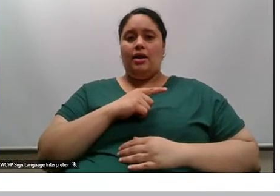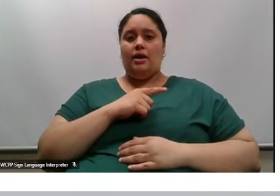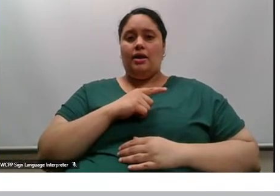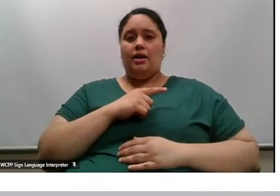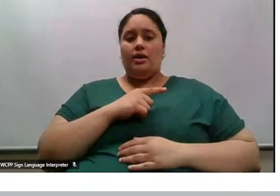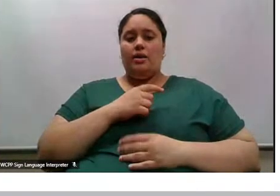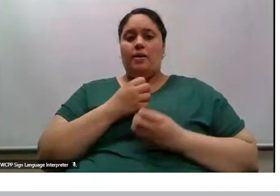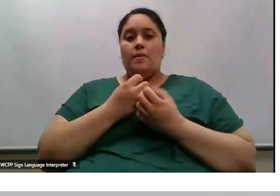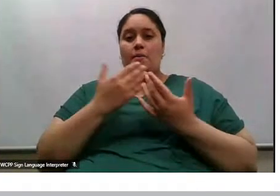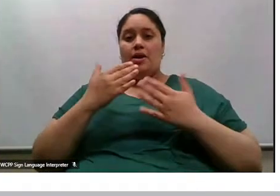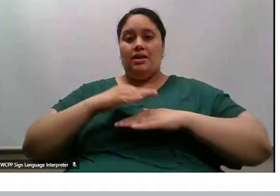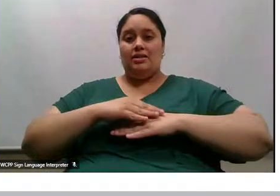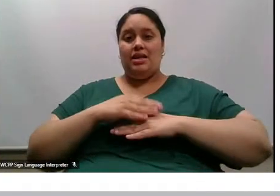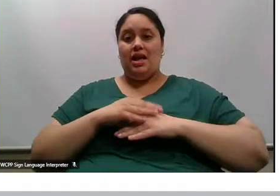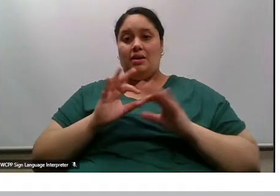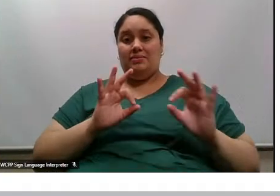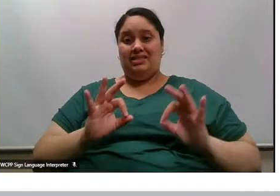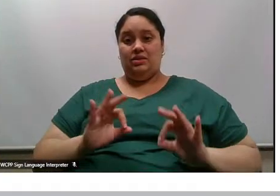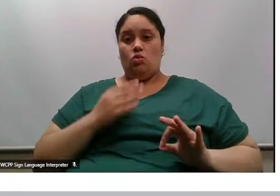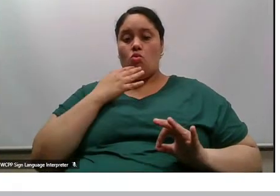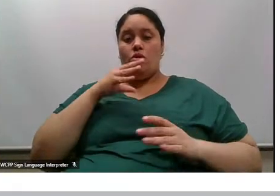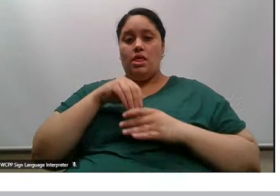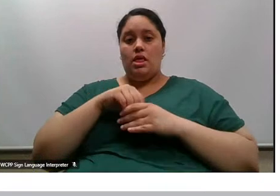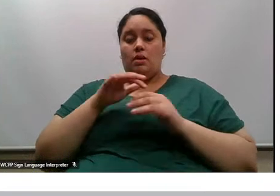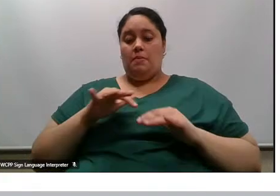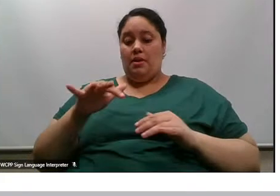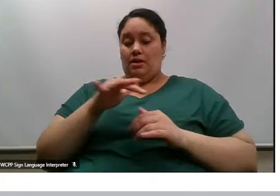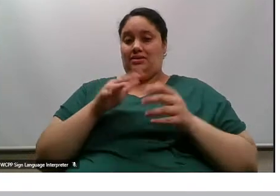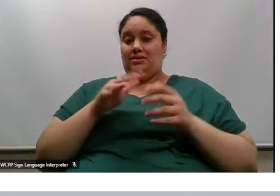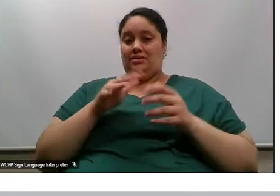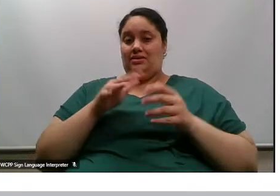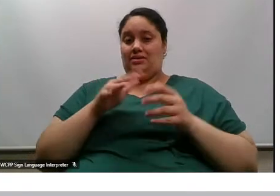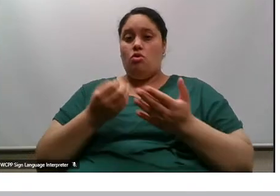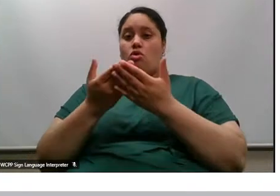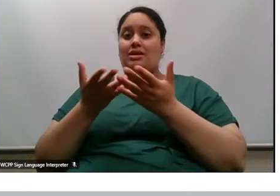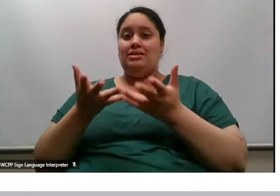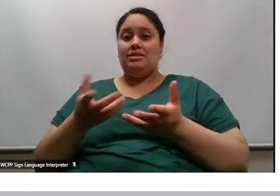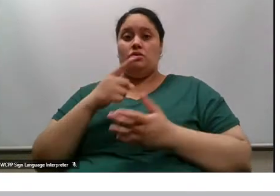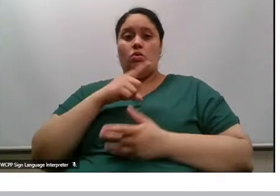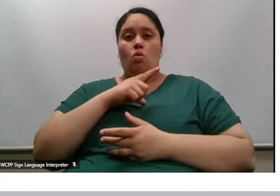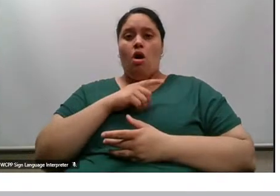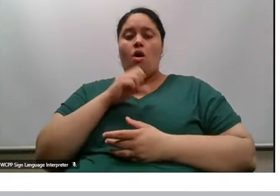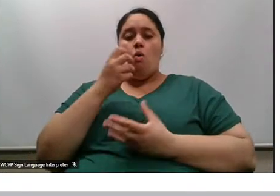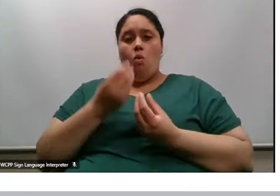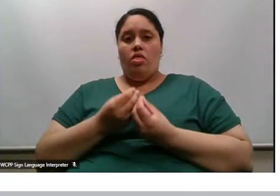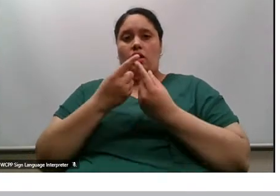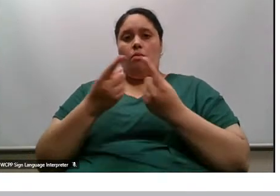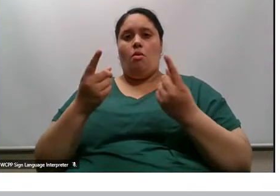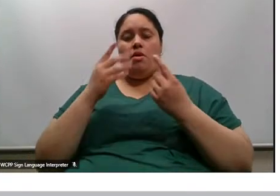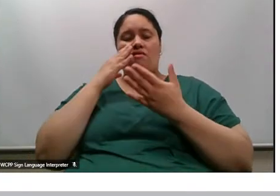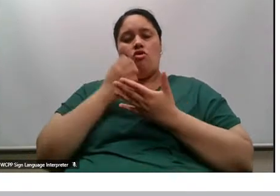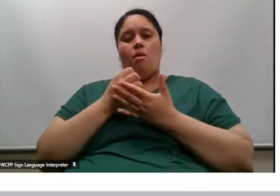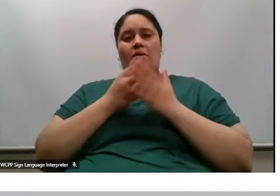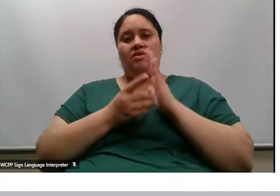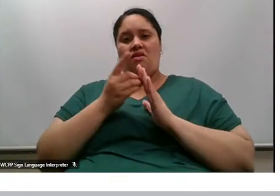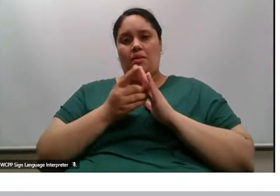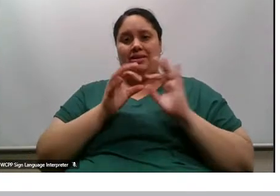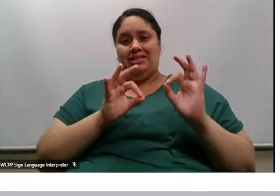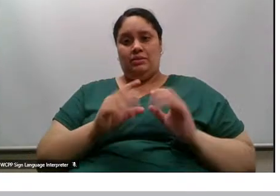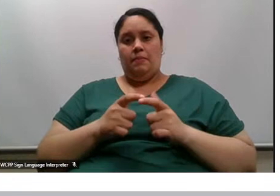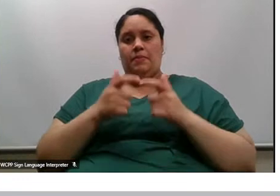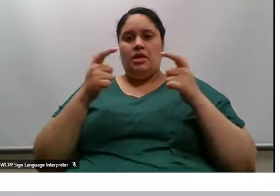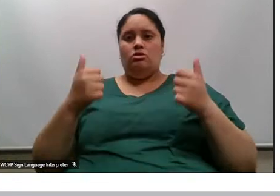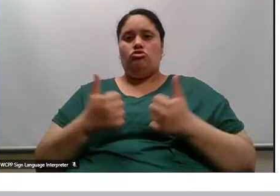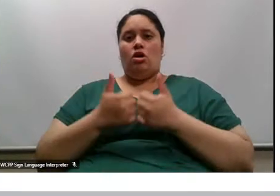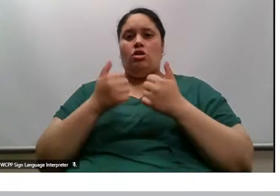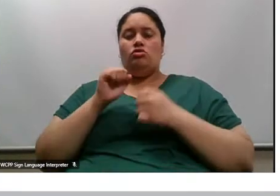at times, you know, those that are in those spaces, and I'm raising it because even with the Department of Economic Development, I think one of the biggest